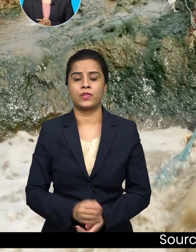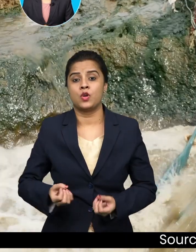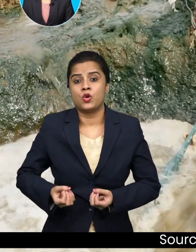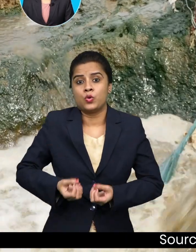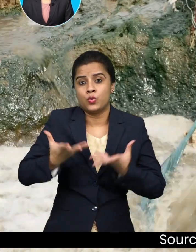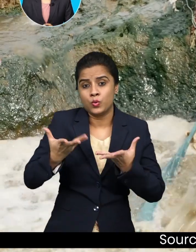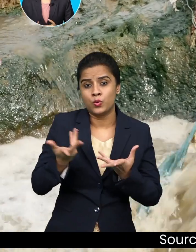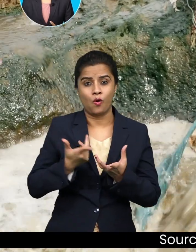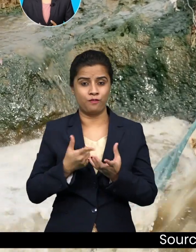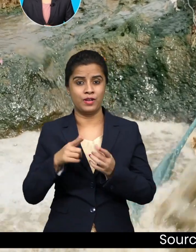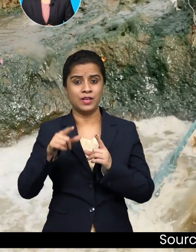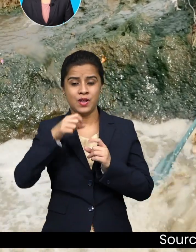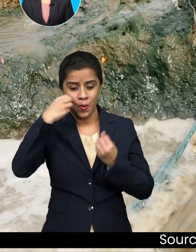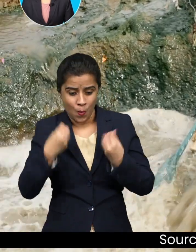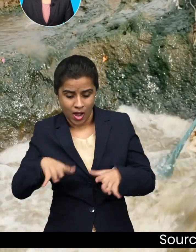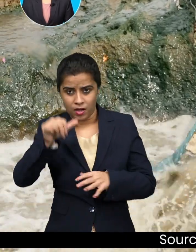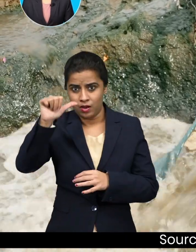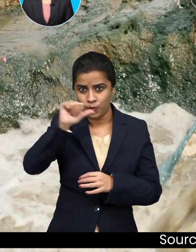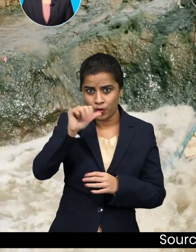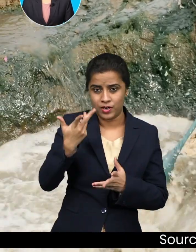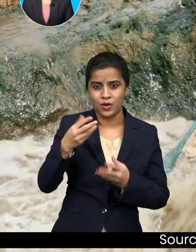Sources of sewage or wastewater.